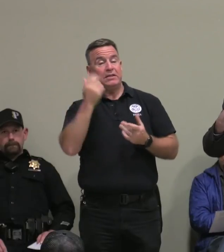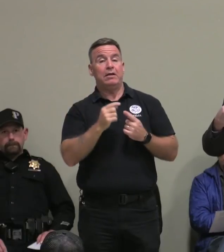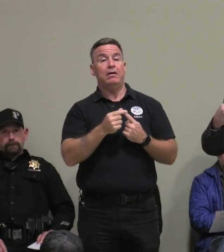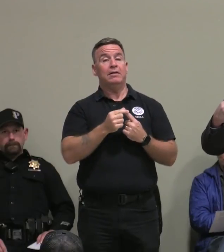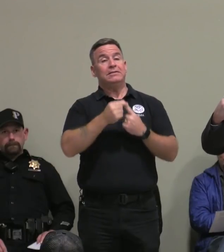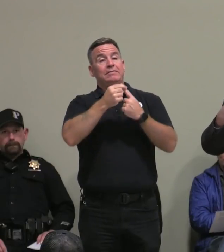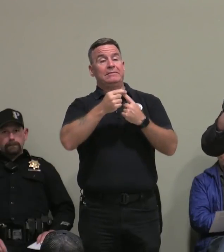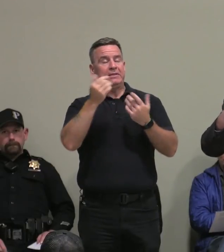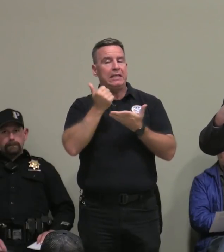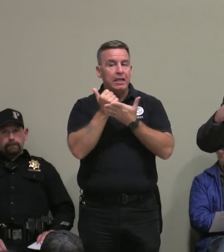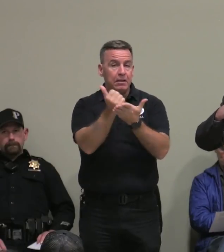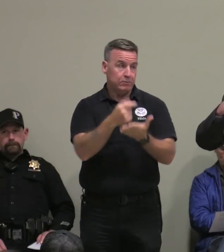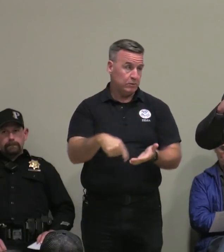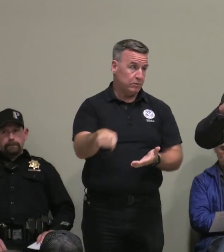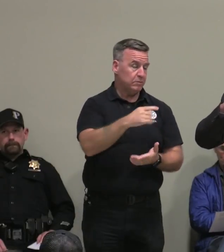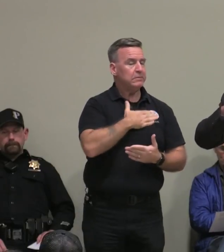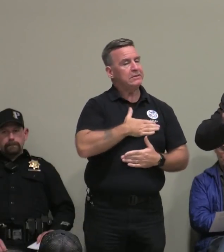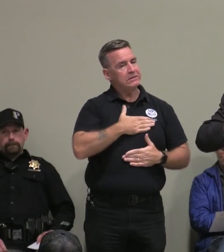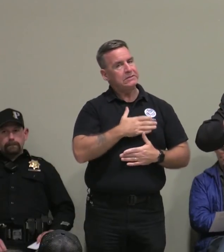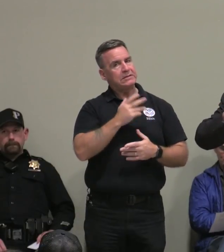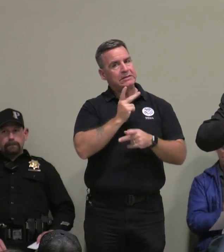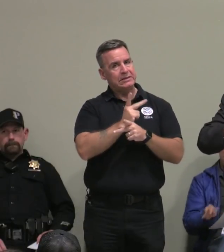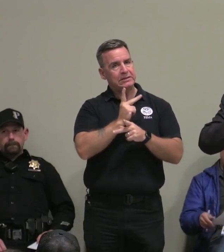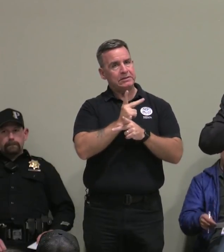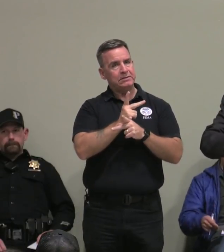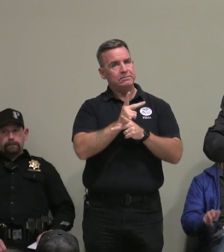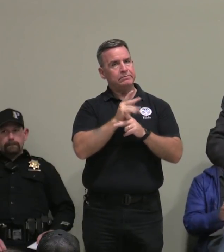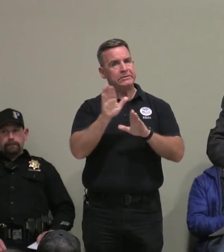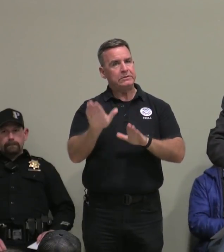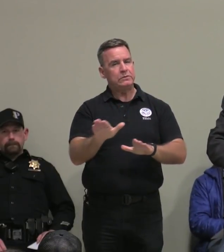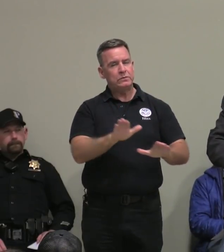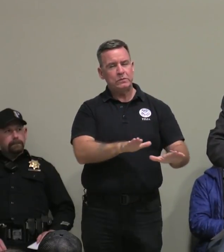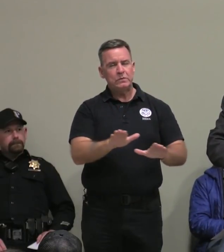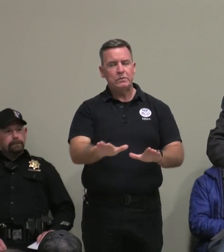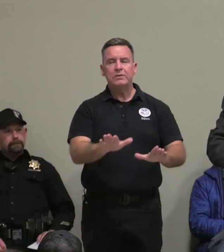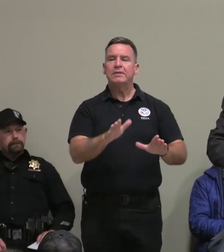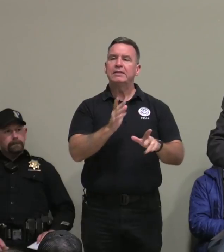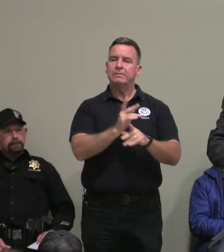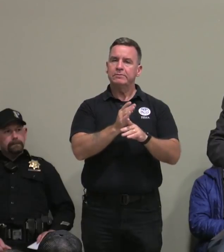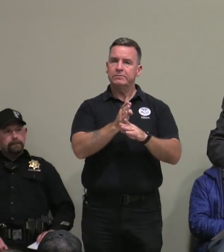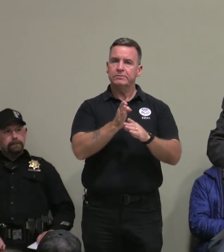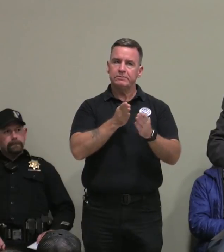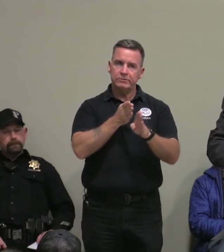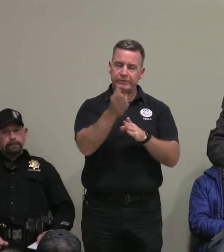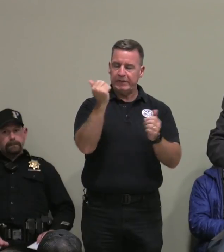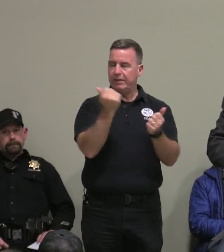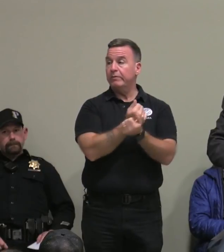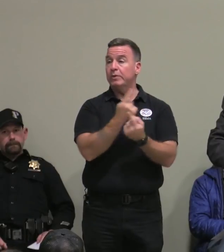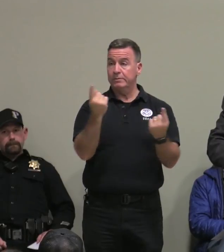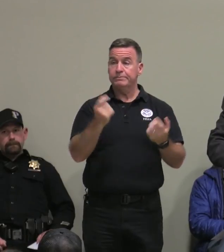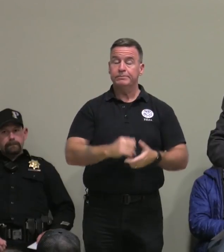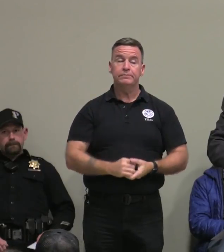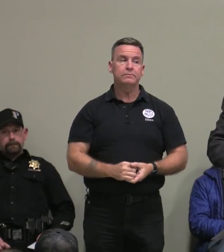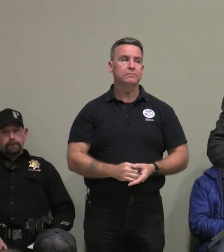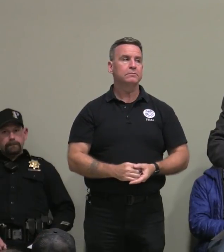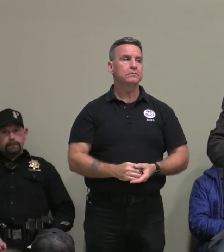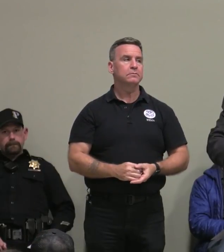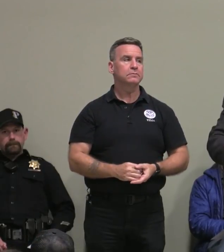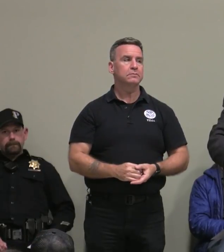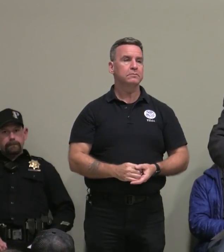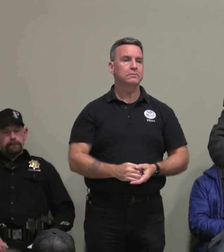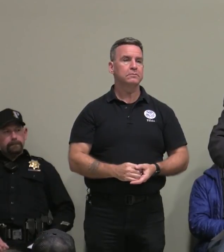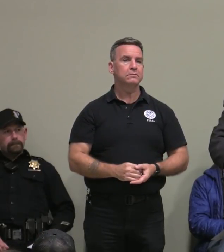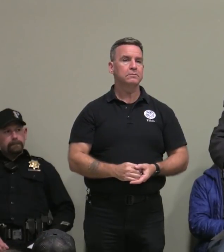So please let's keep it down on the down low and keep it straight for everybody. There's going to be